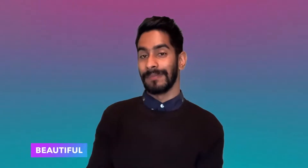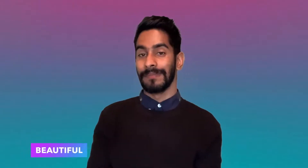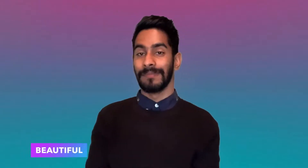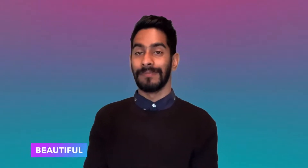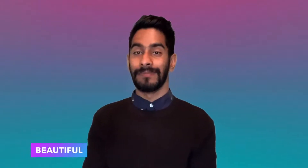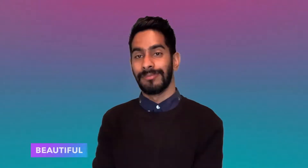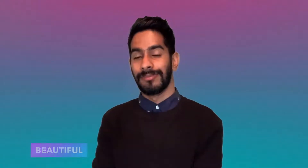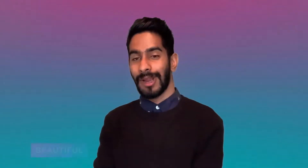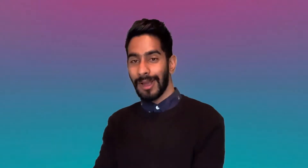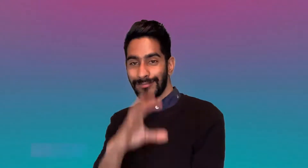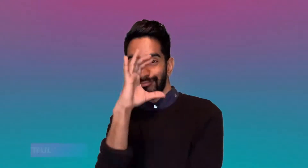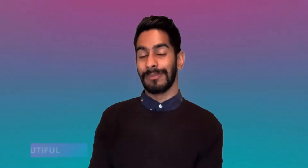Beautiful.